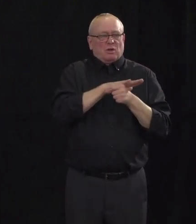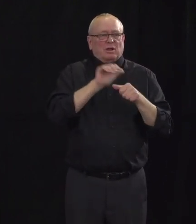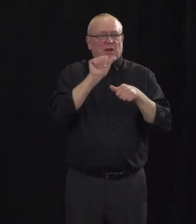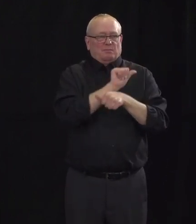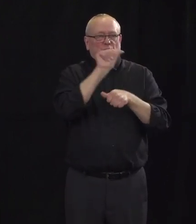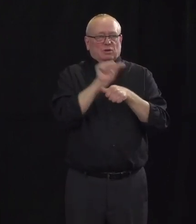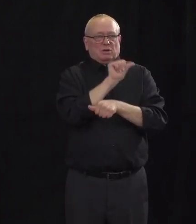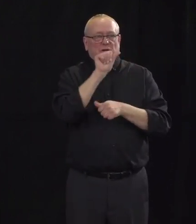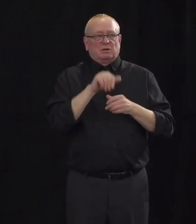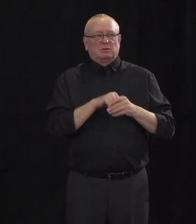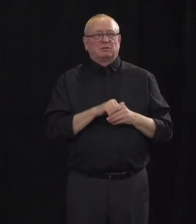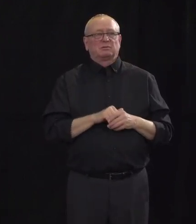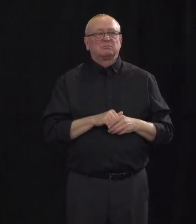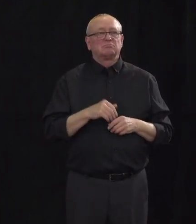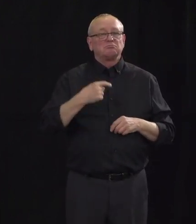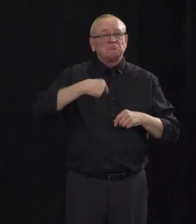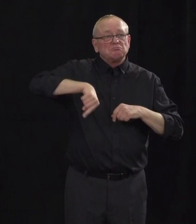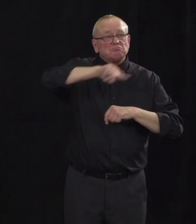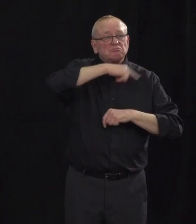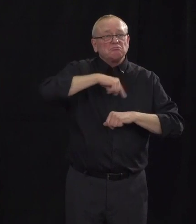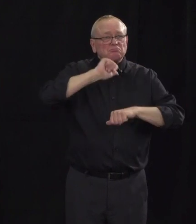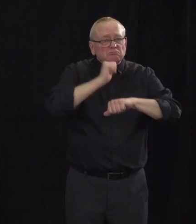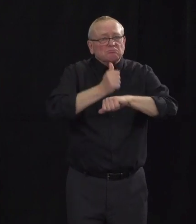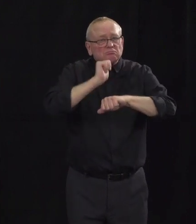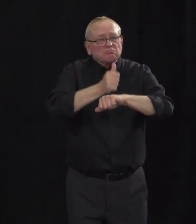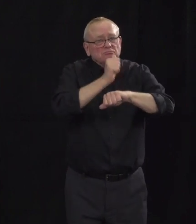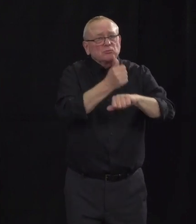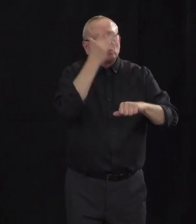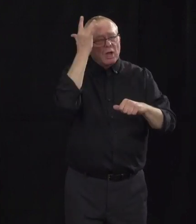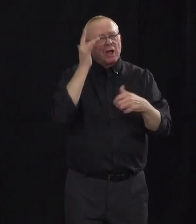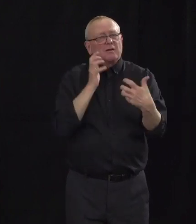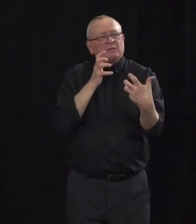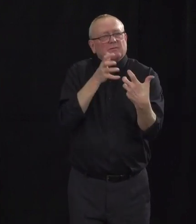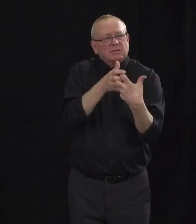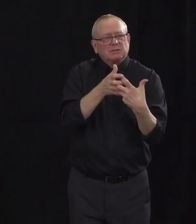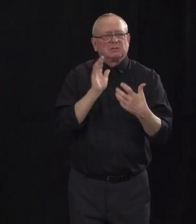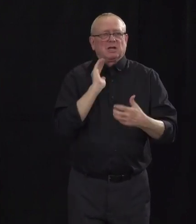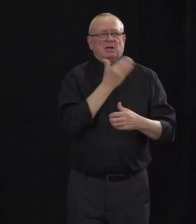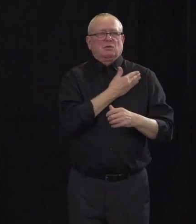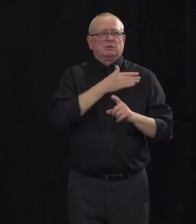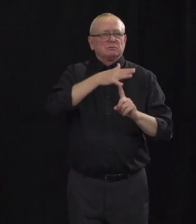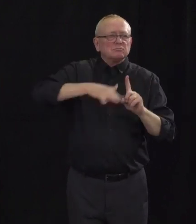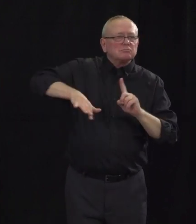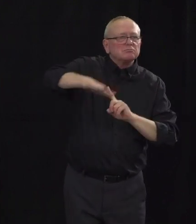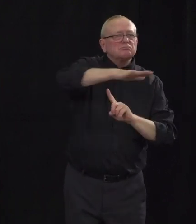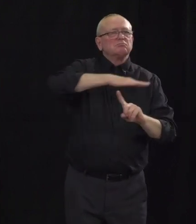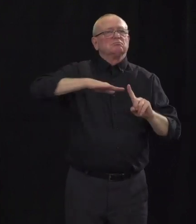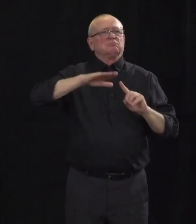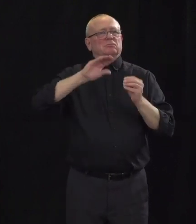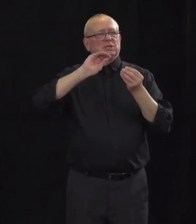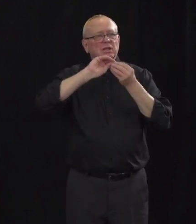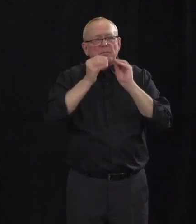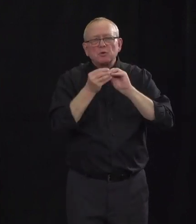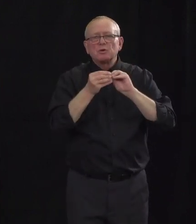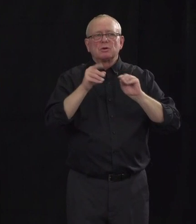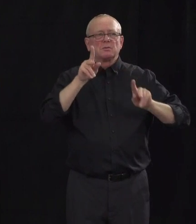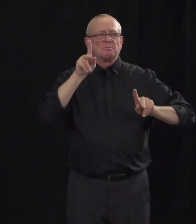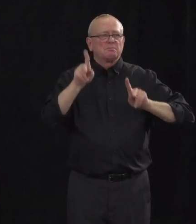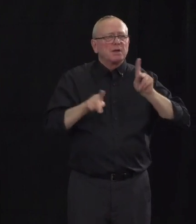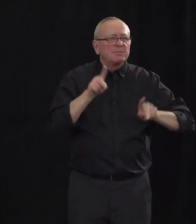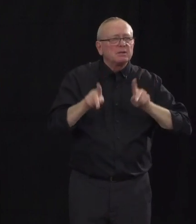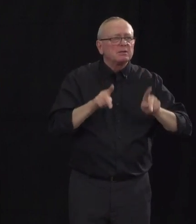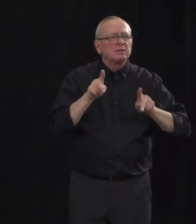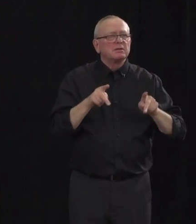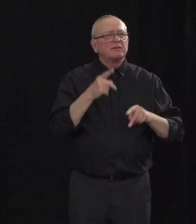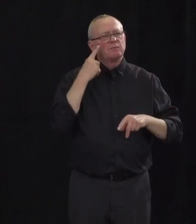province, to our population, and to our context. And so we'll have to watch closely and see what unfolds in